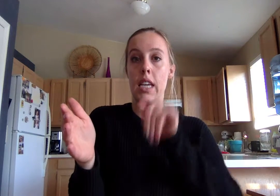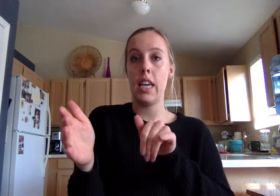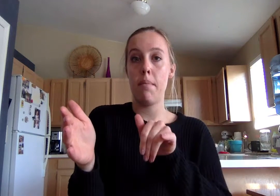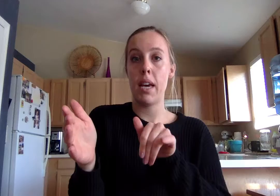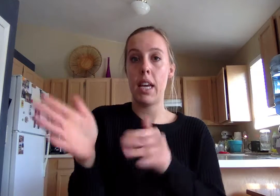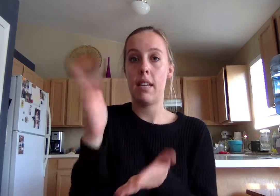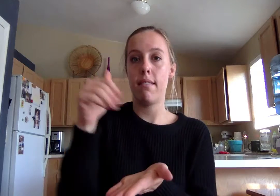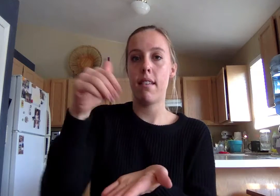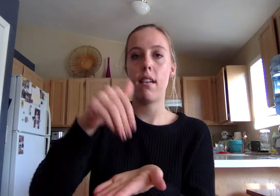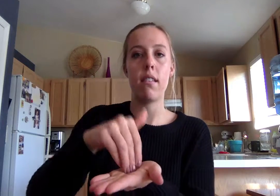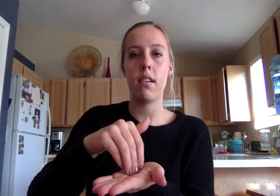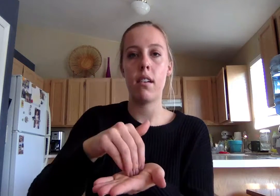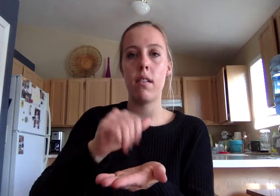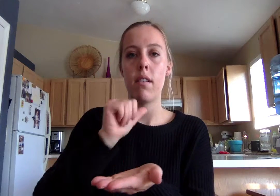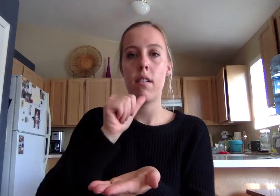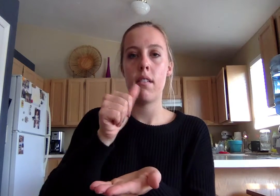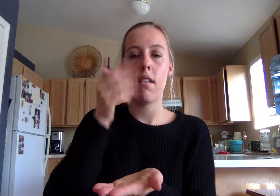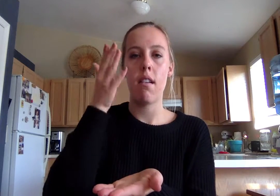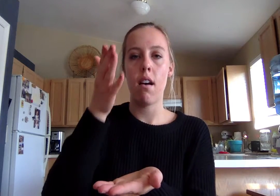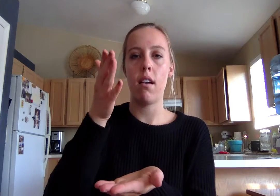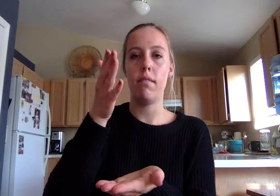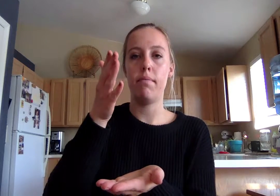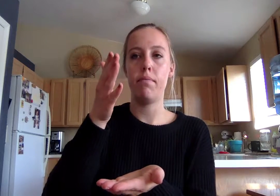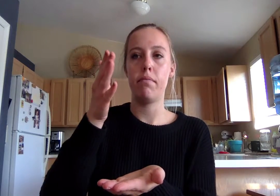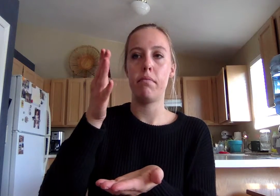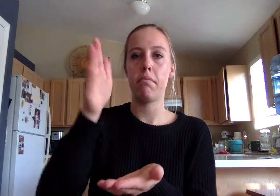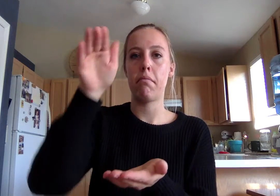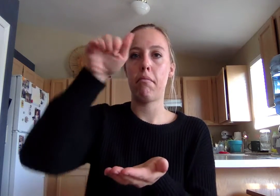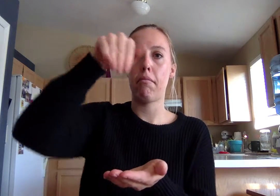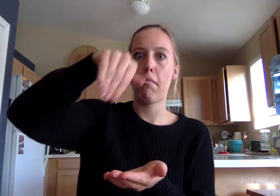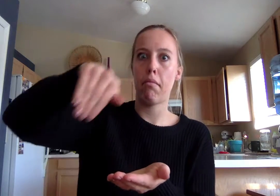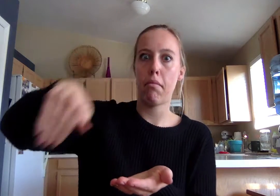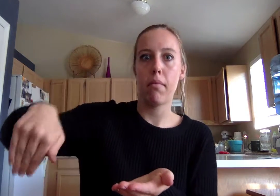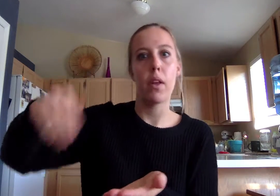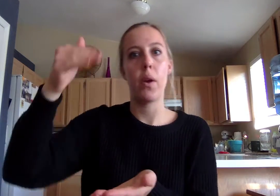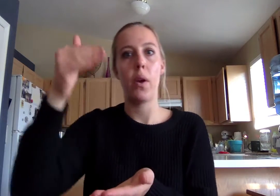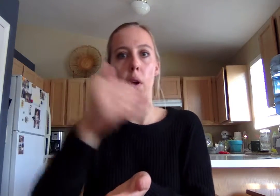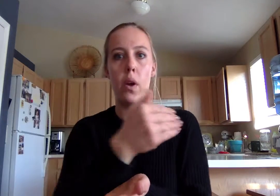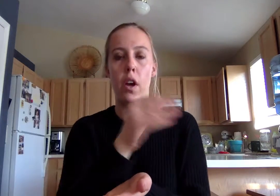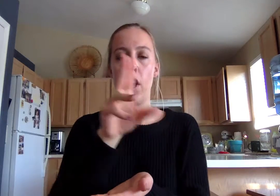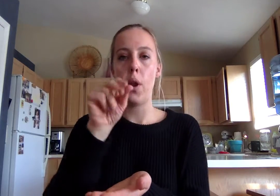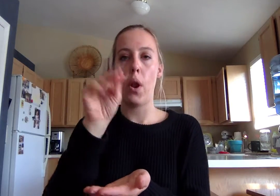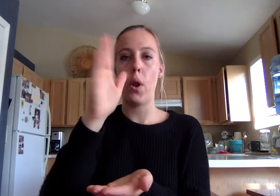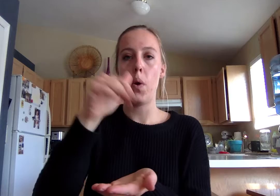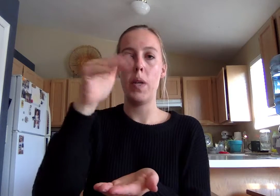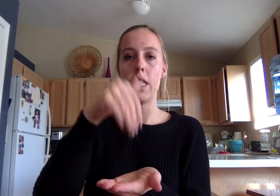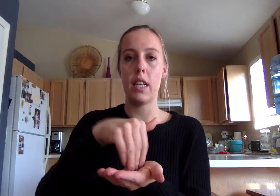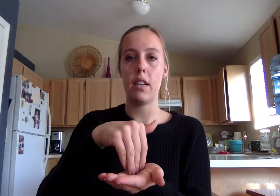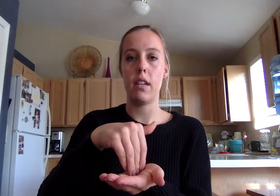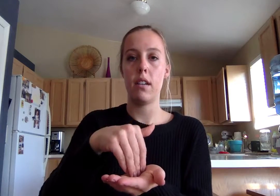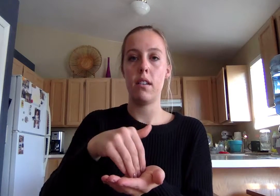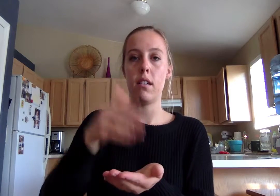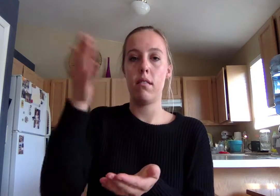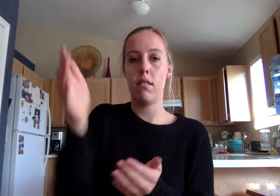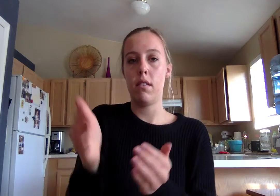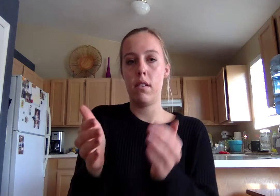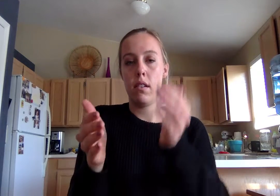let it ride off in an uneven pattern. So, pressing down. My hands are touching each